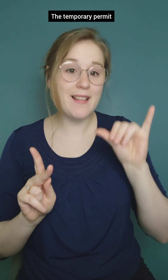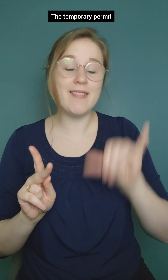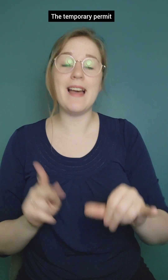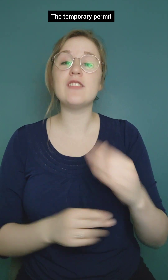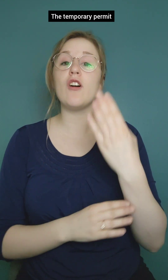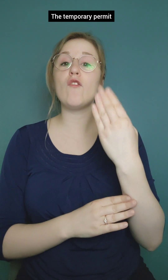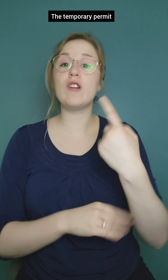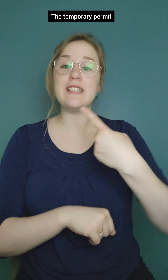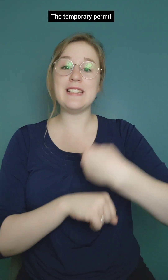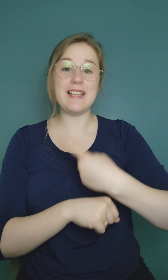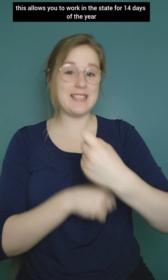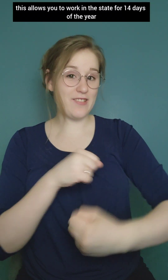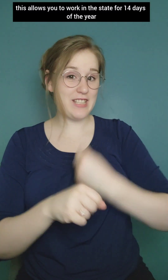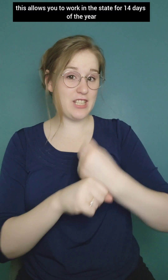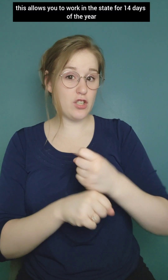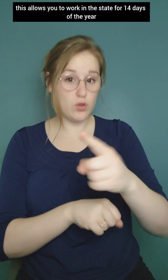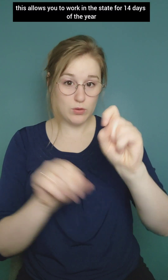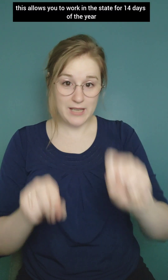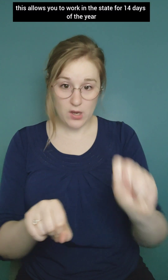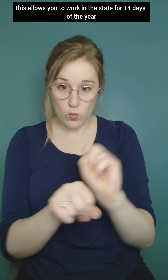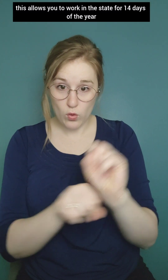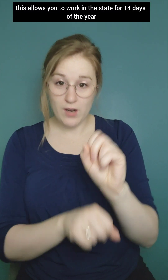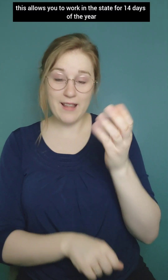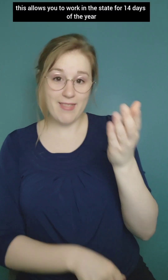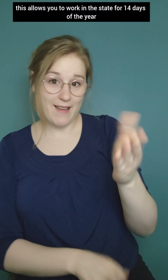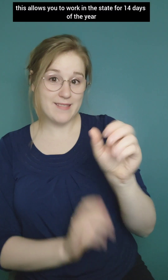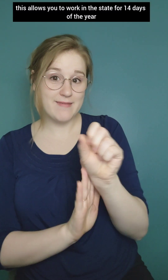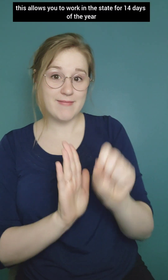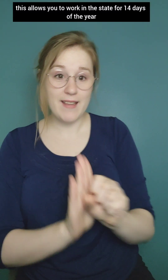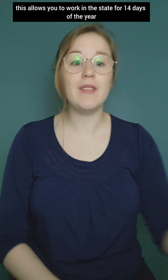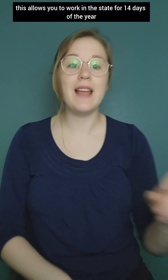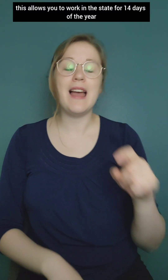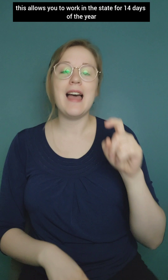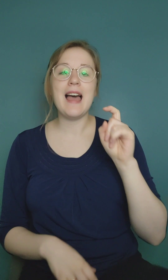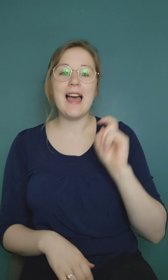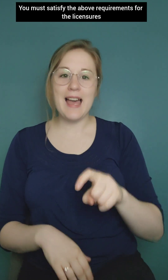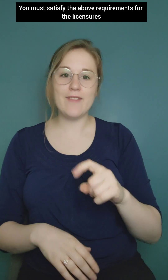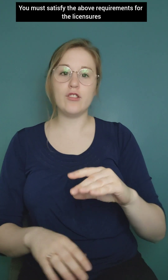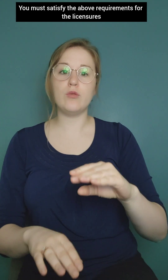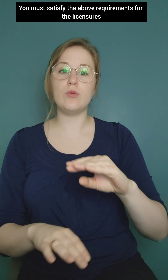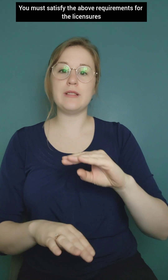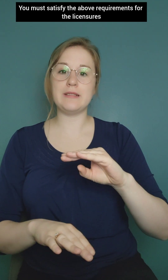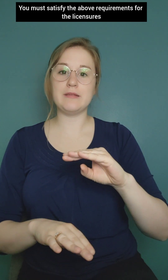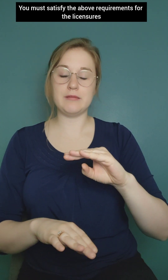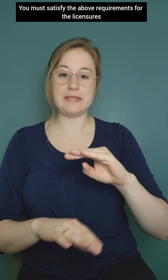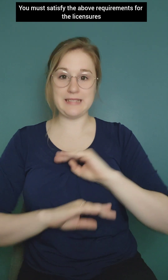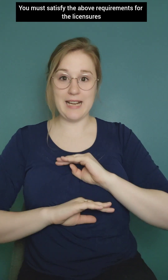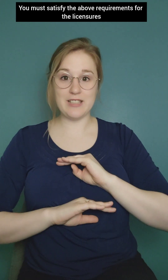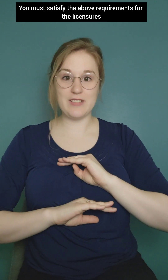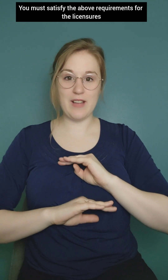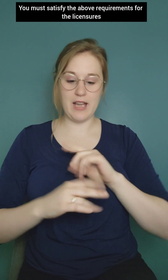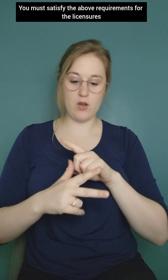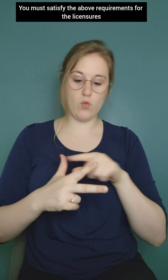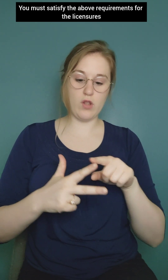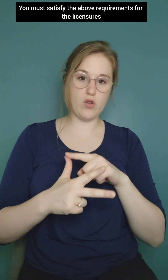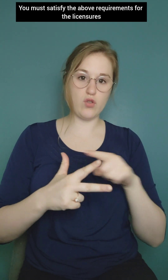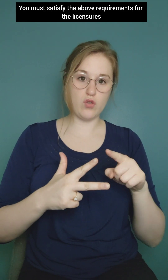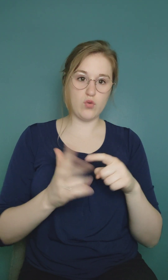The temporary permit, this allows you to work in the state for 14 days of the year. You must satisfy the above requirements for the